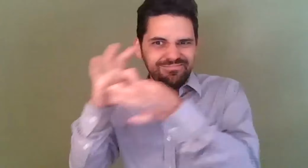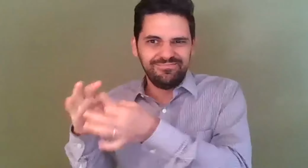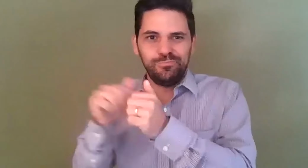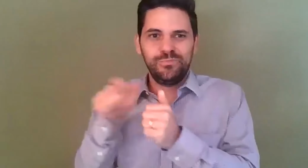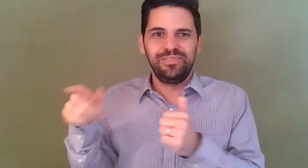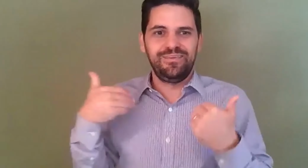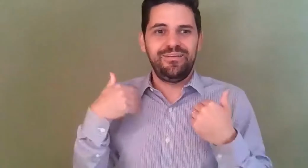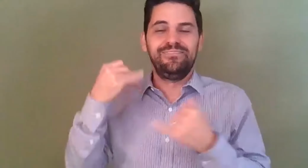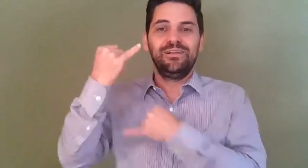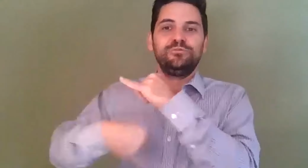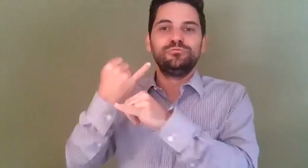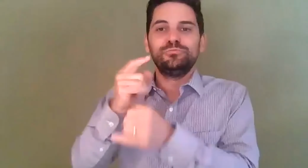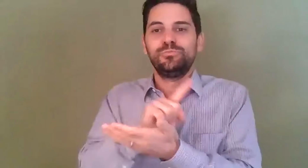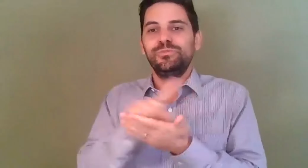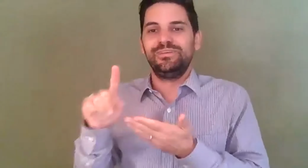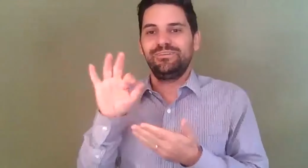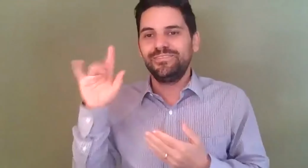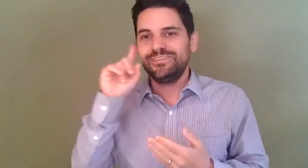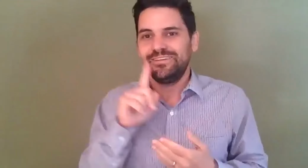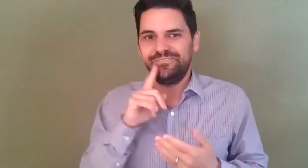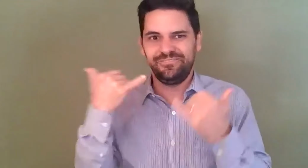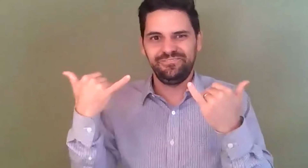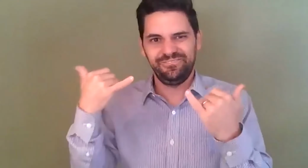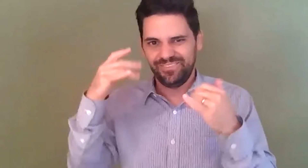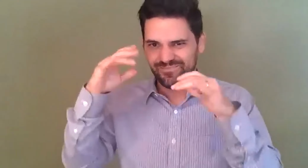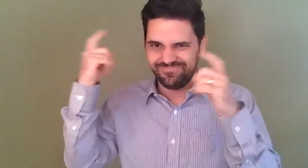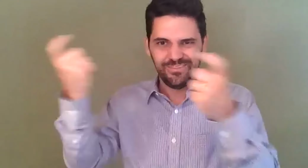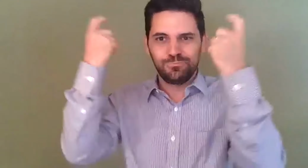observance of International Week of the Deaf People,